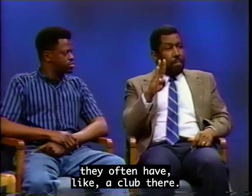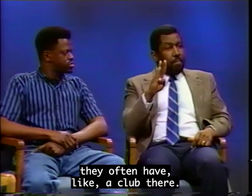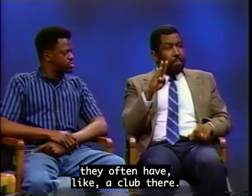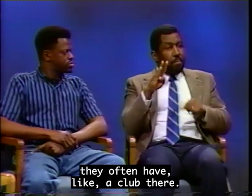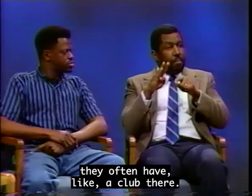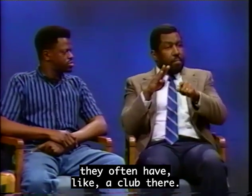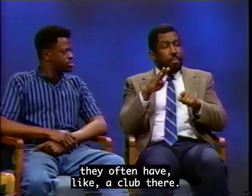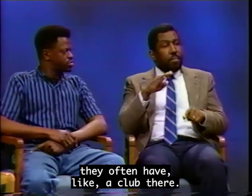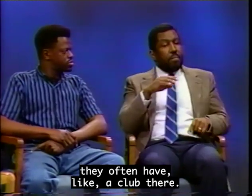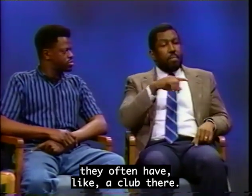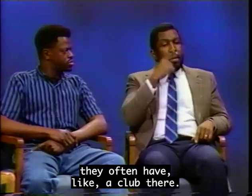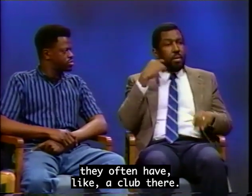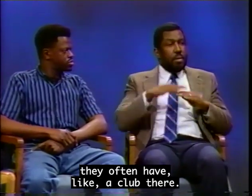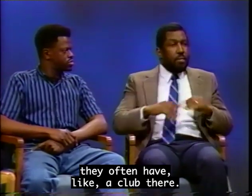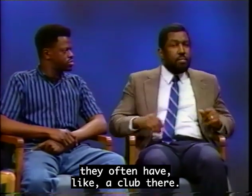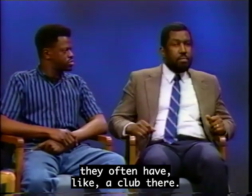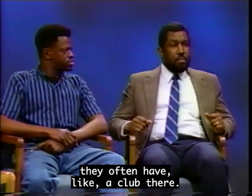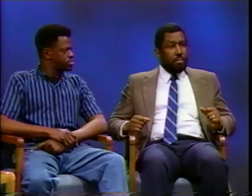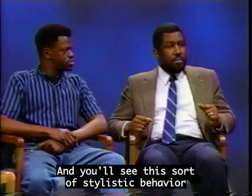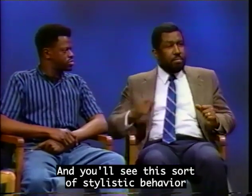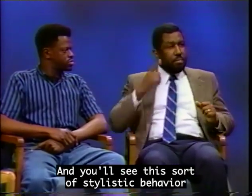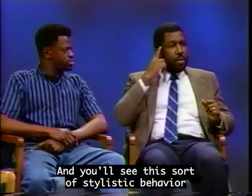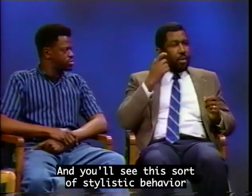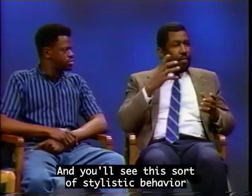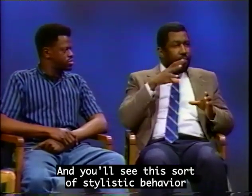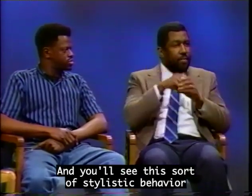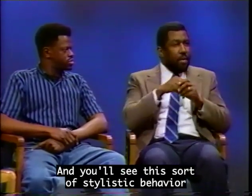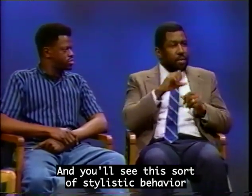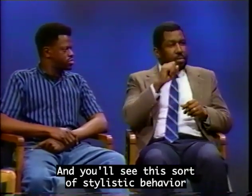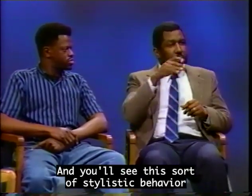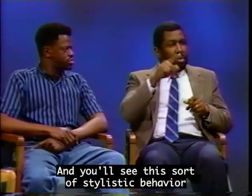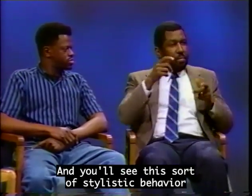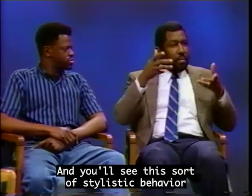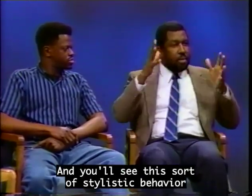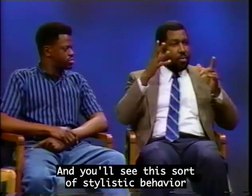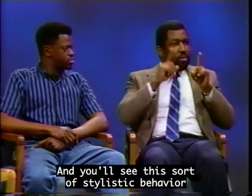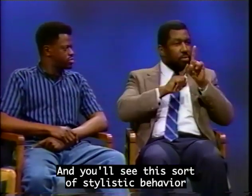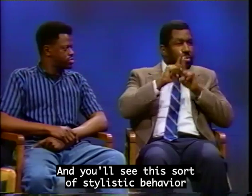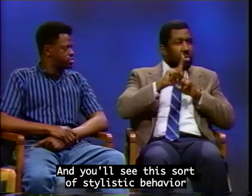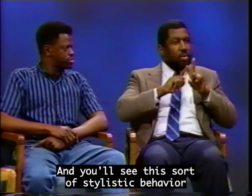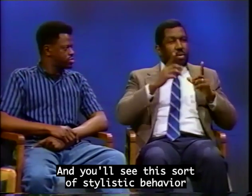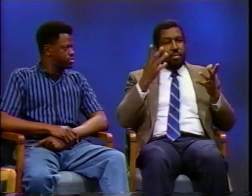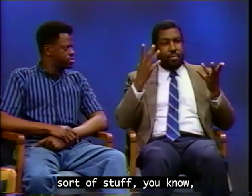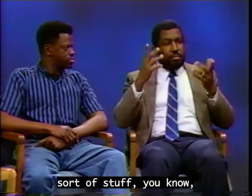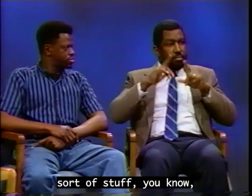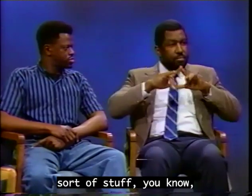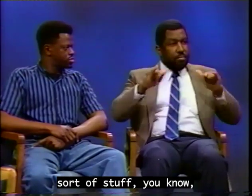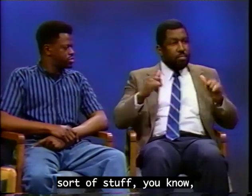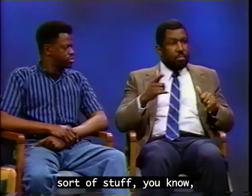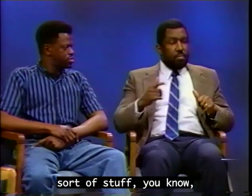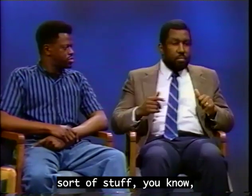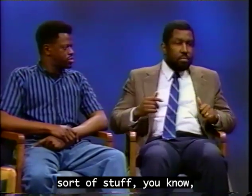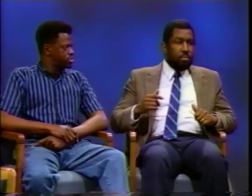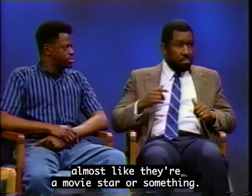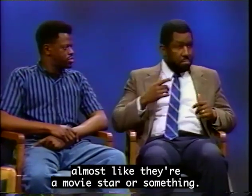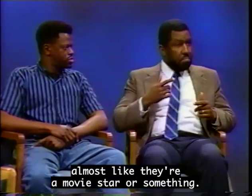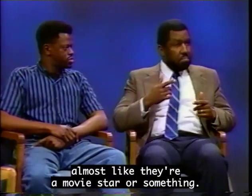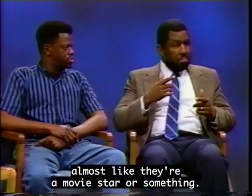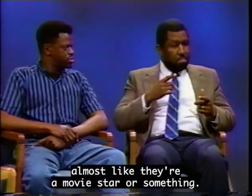they often have like a club there. And you'll see this sort of stylistic behavior sort of stuff, you know, almost like they're a movie star